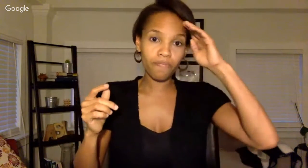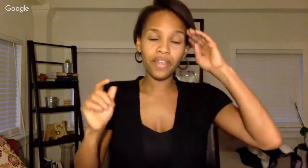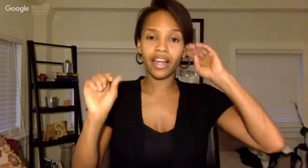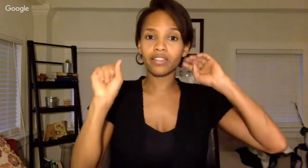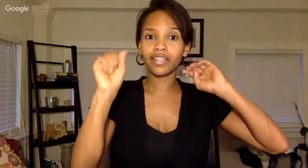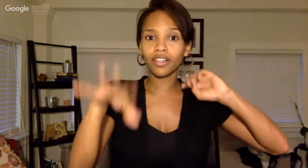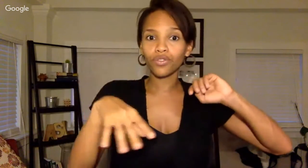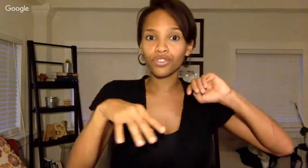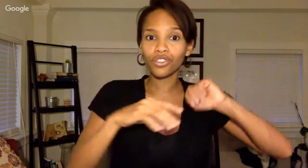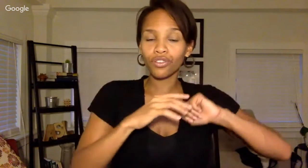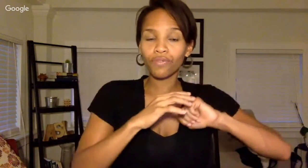and I'll send it over to you.